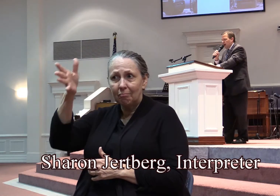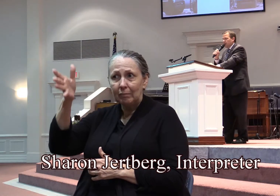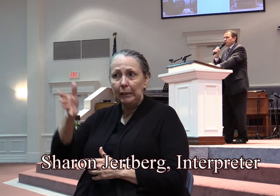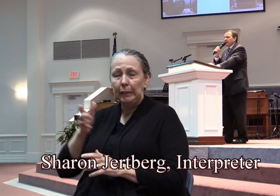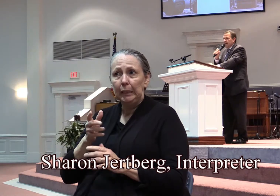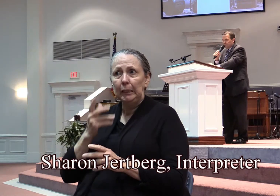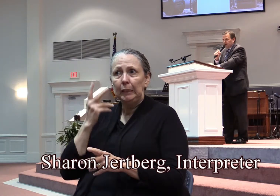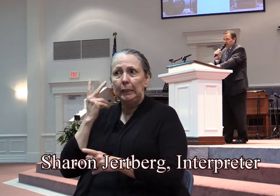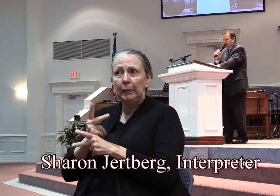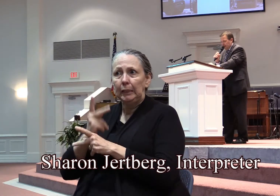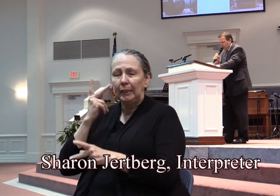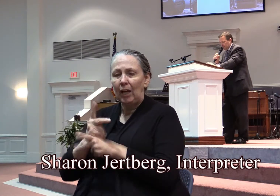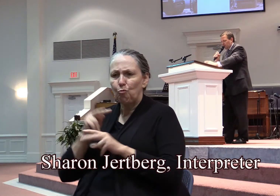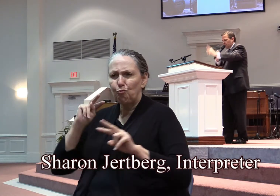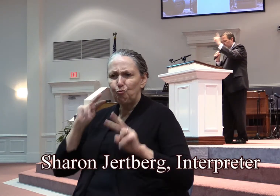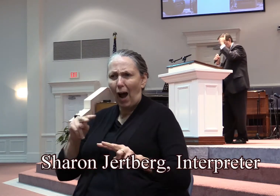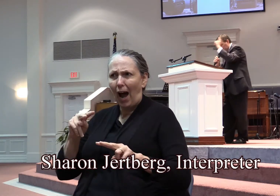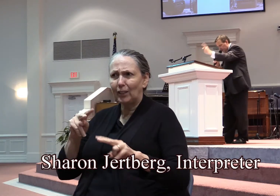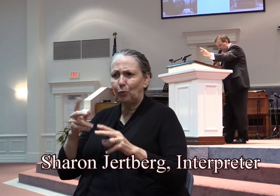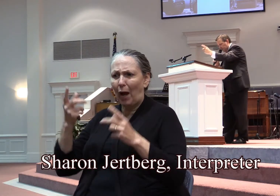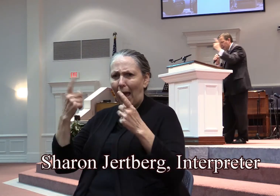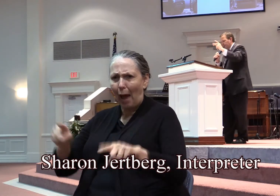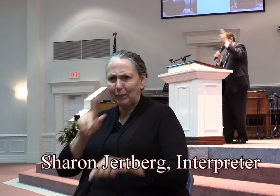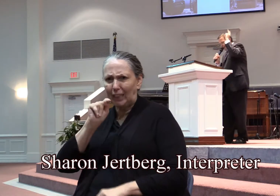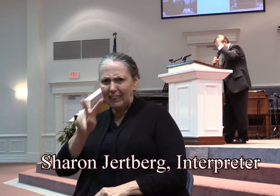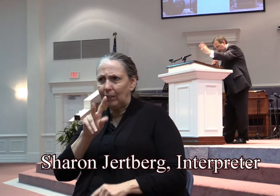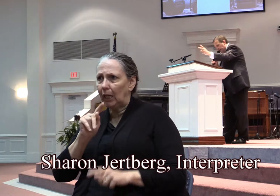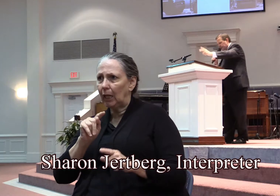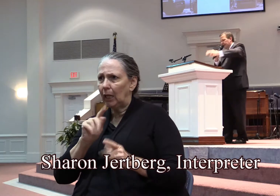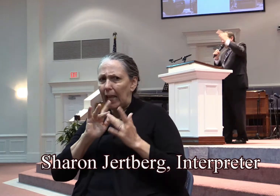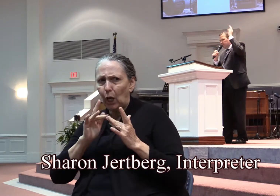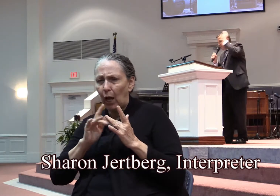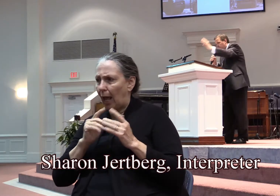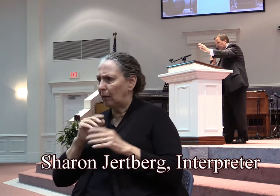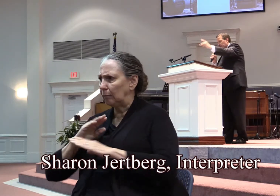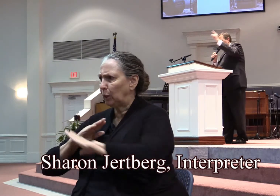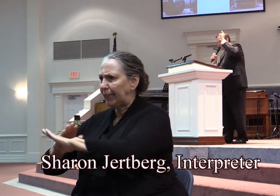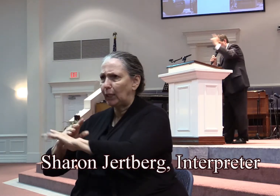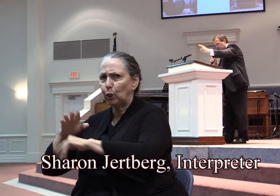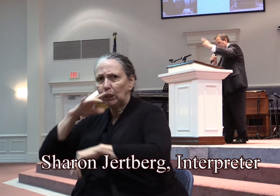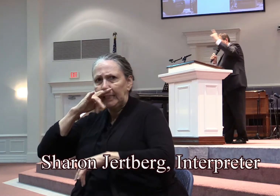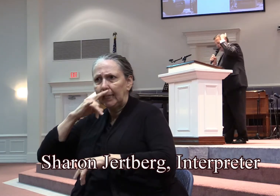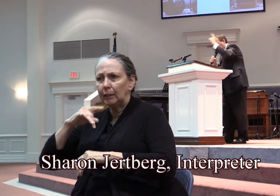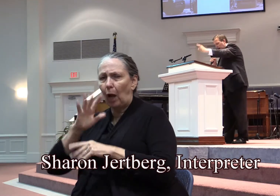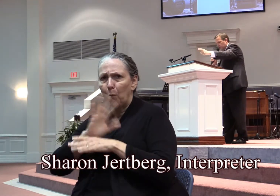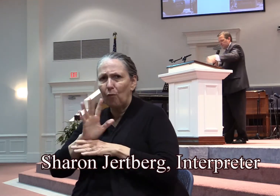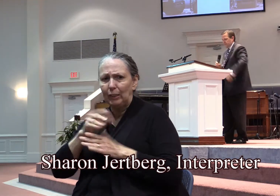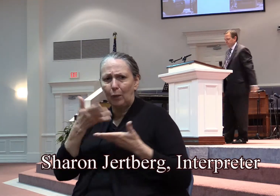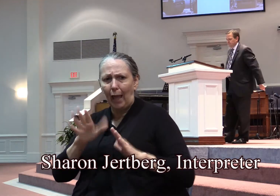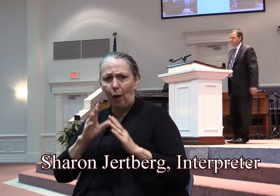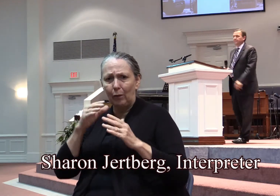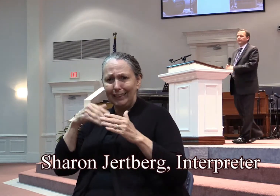better monitor everything that comes across the television, the internet, and any movies that we stream into our